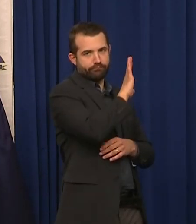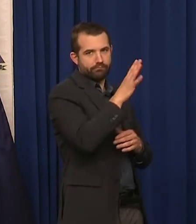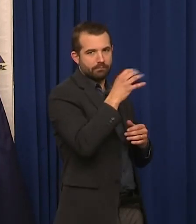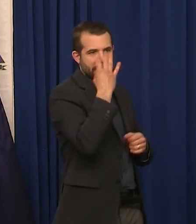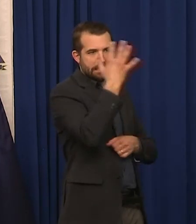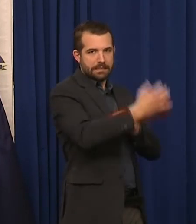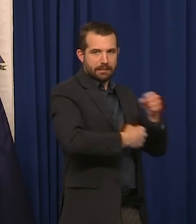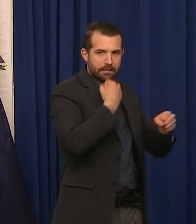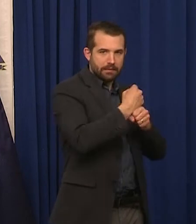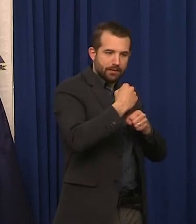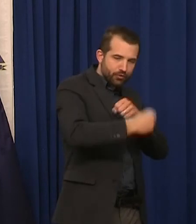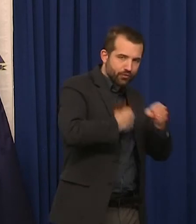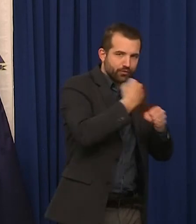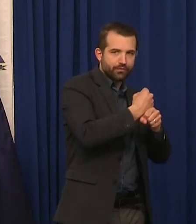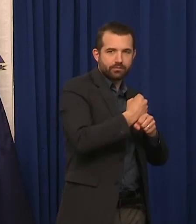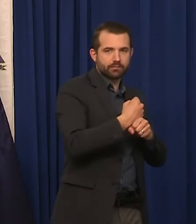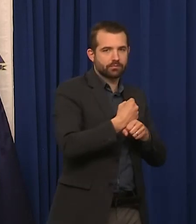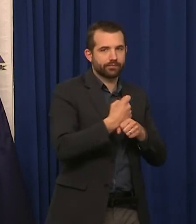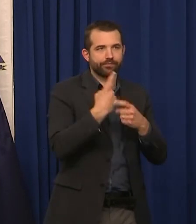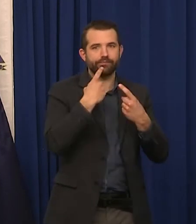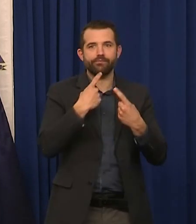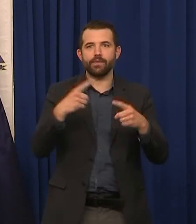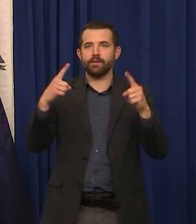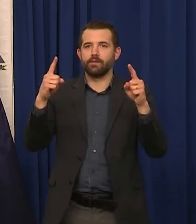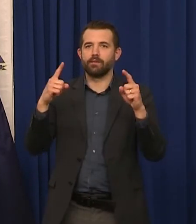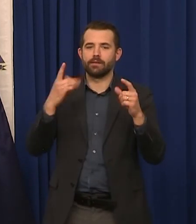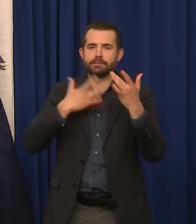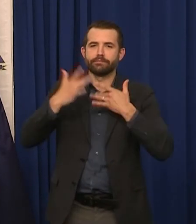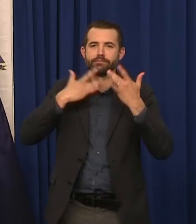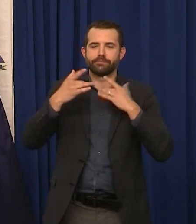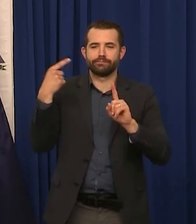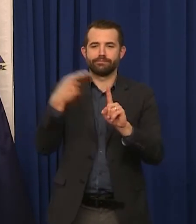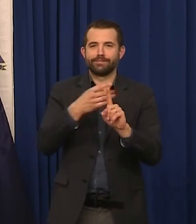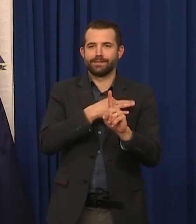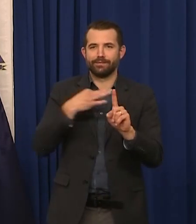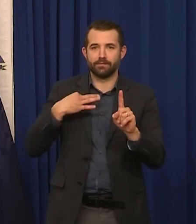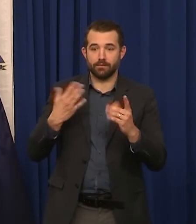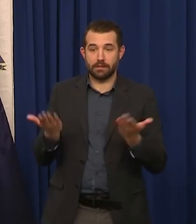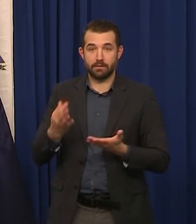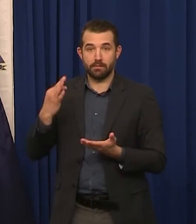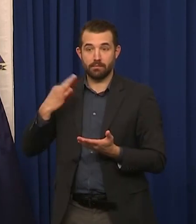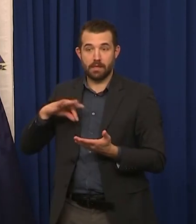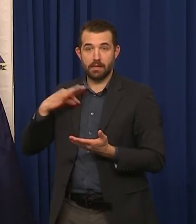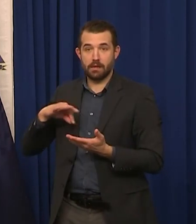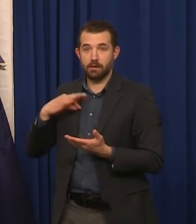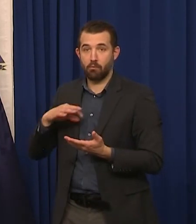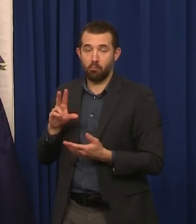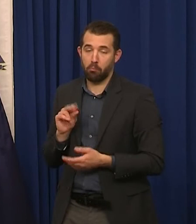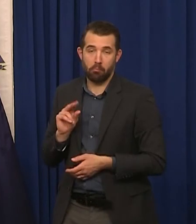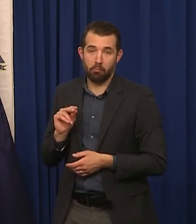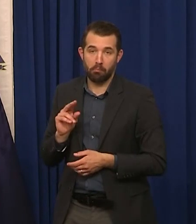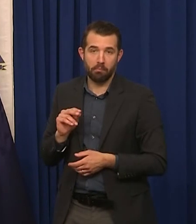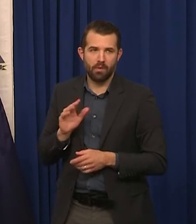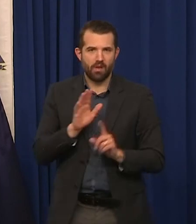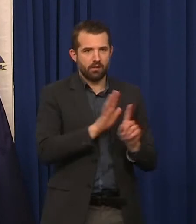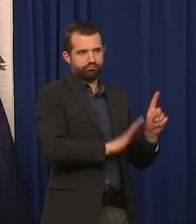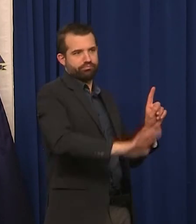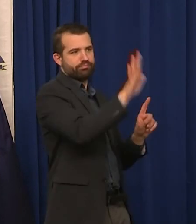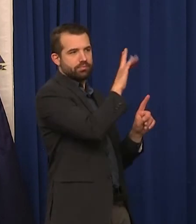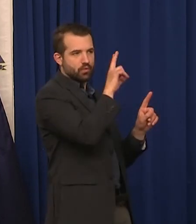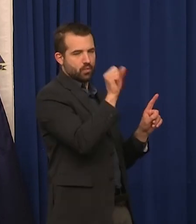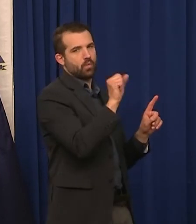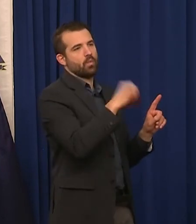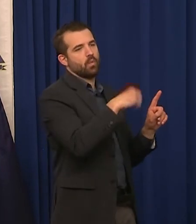been chronically understaffed, not just in Maine, but across virtually every jurisdiction in the country.